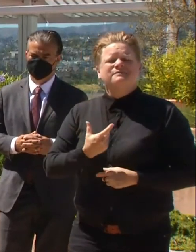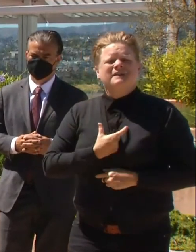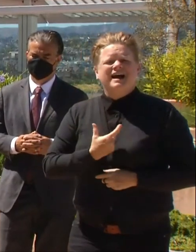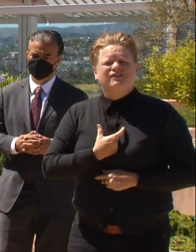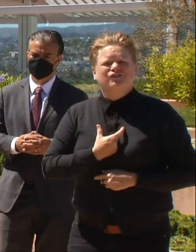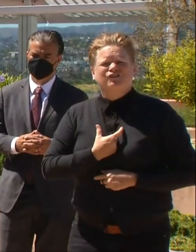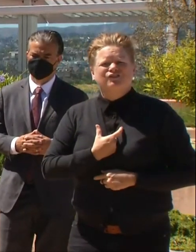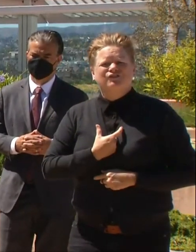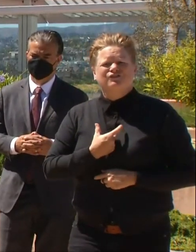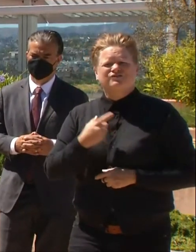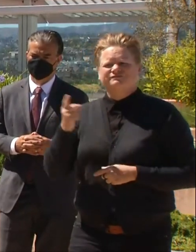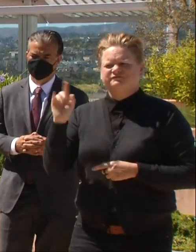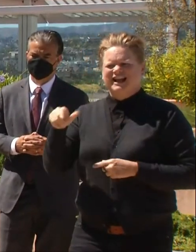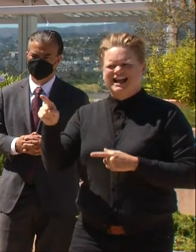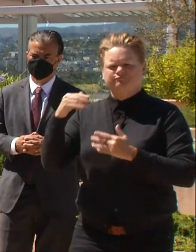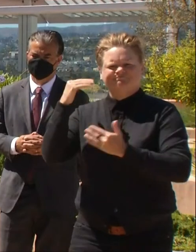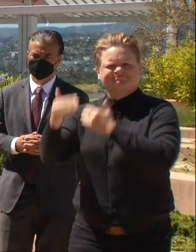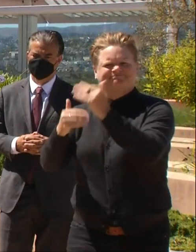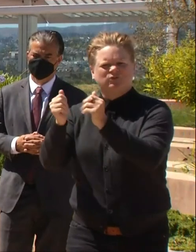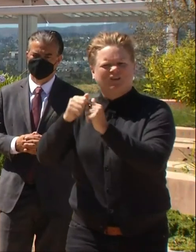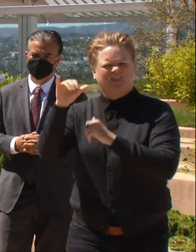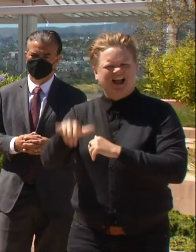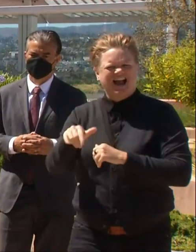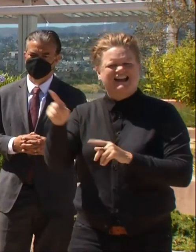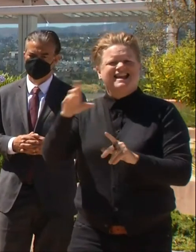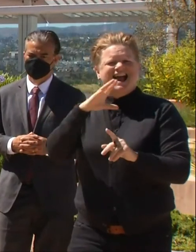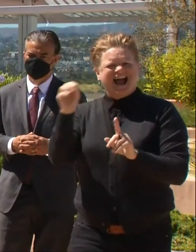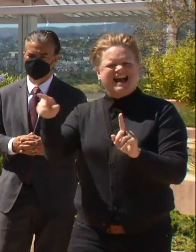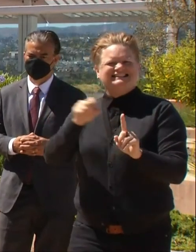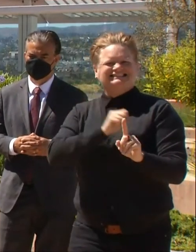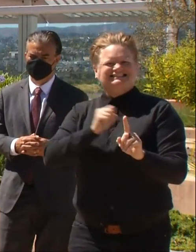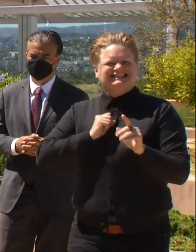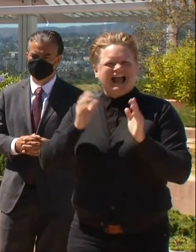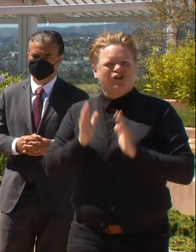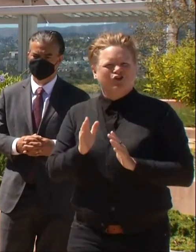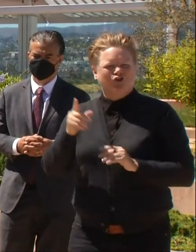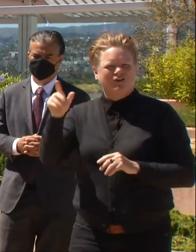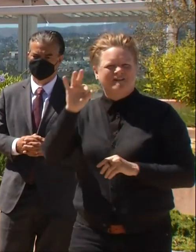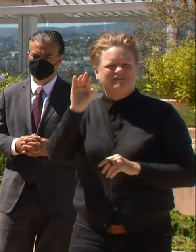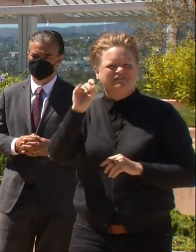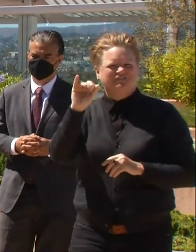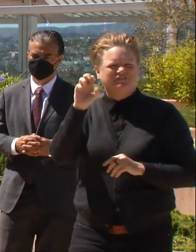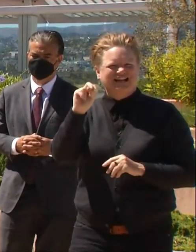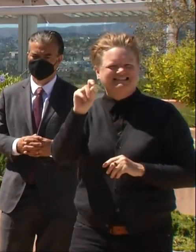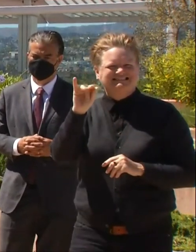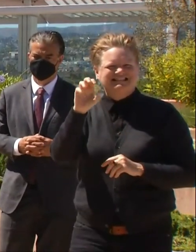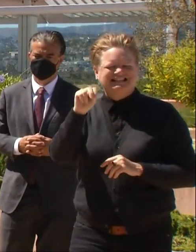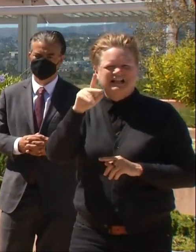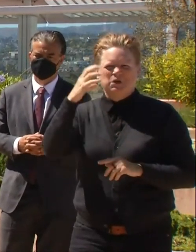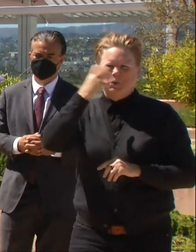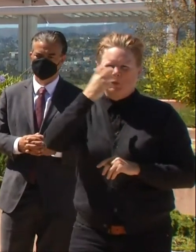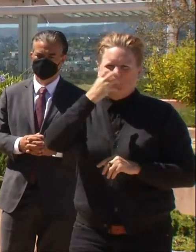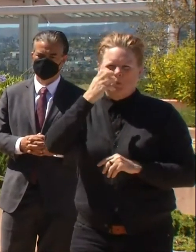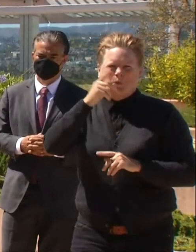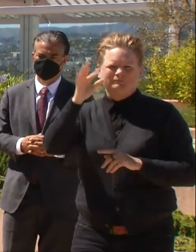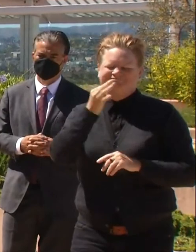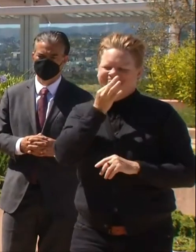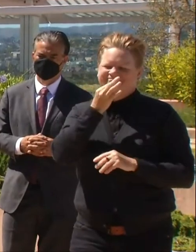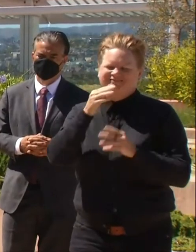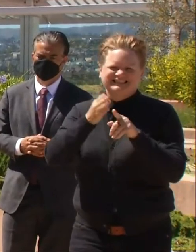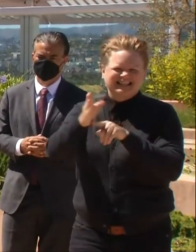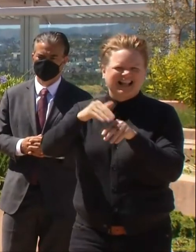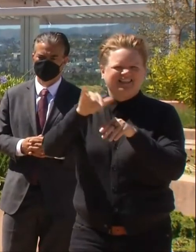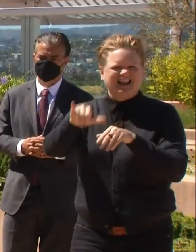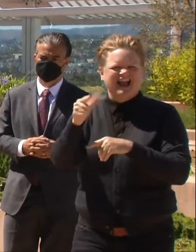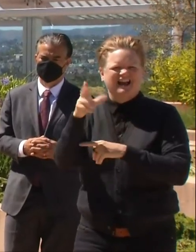Senator Feinstein, has been tenacious on this topic and deserves, again, enormous amount of credit. Also want to applaud former President Clinton as well, having the